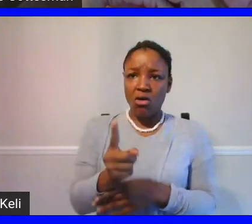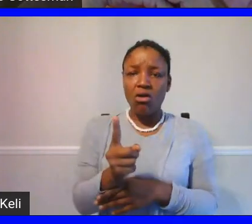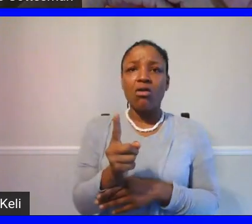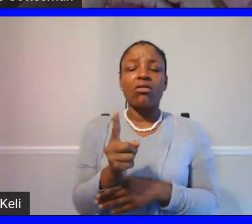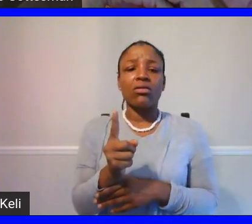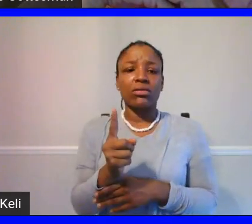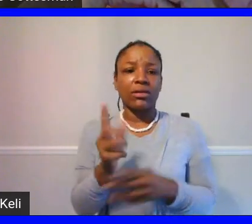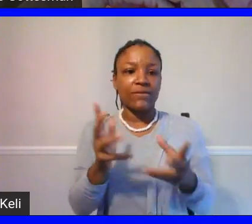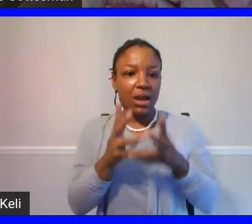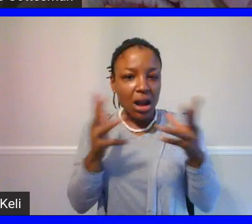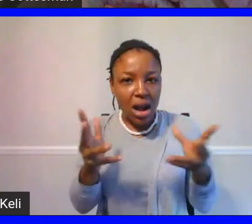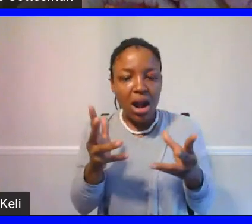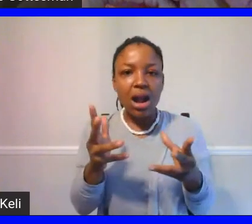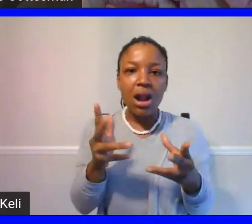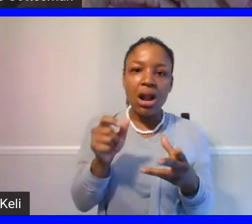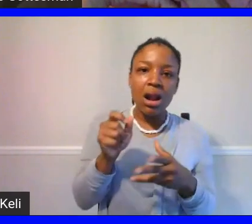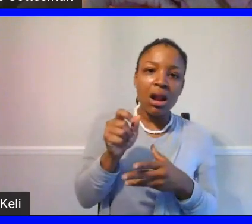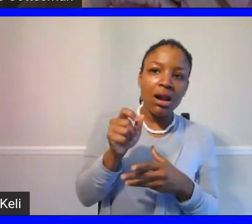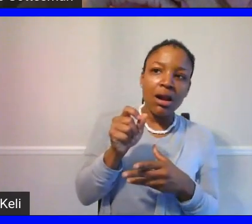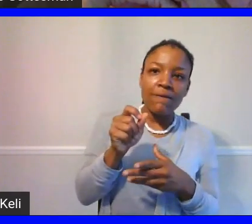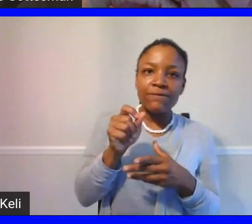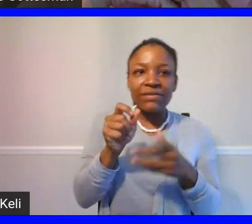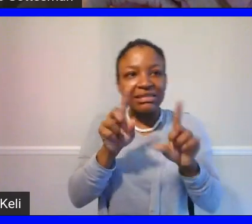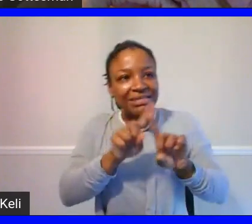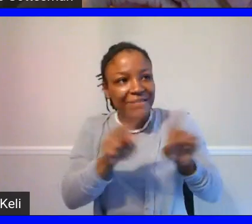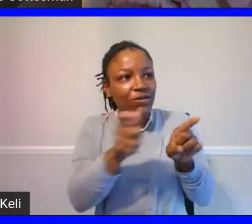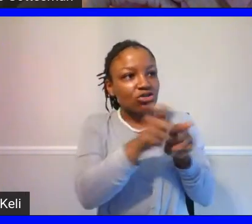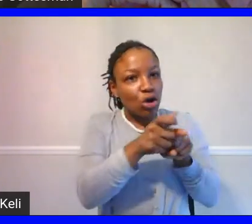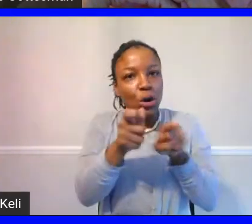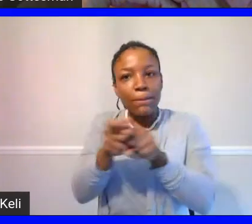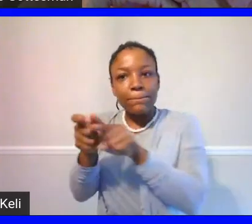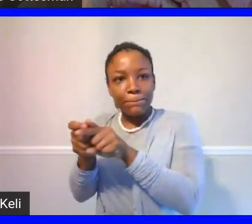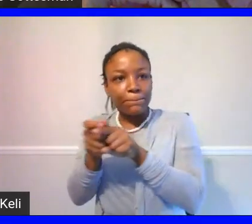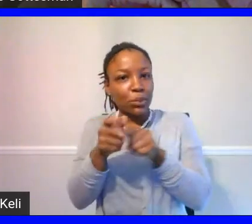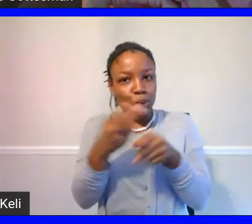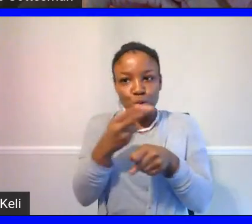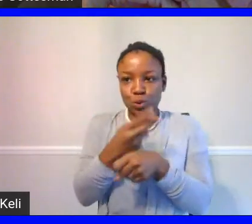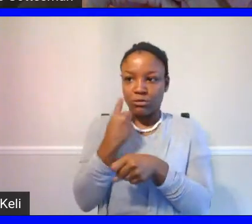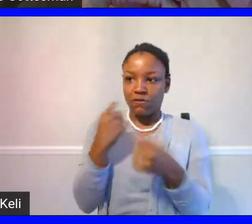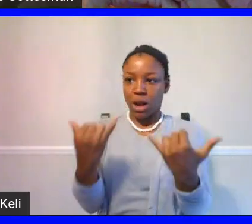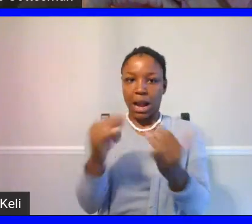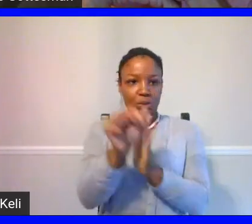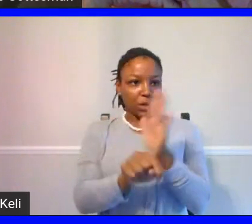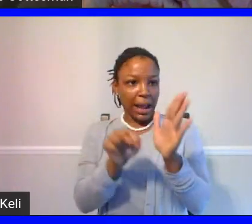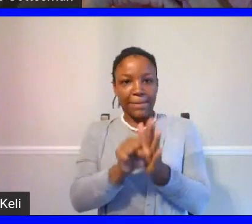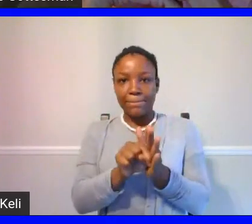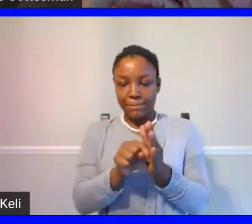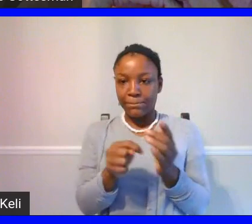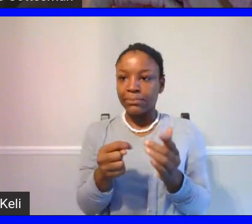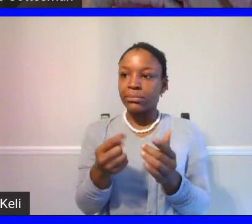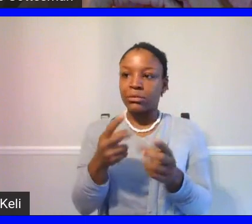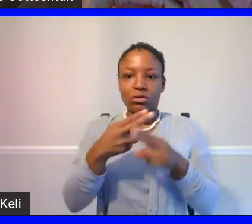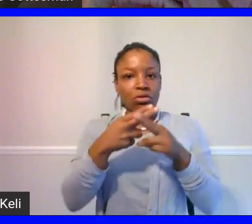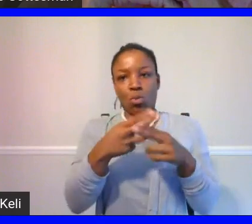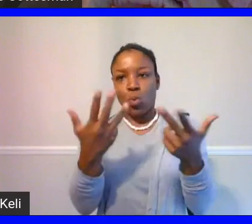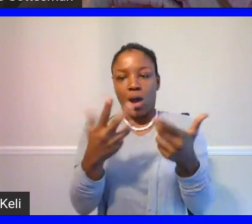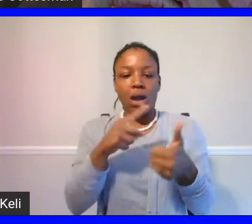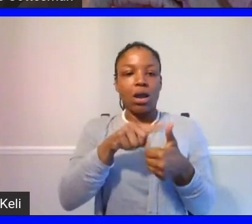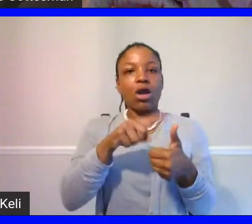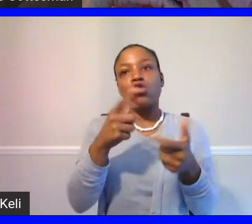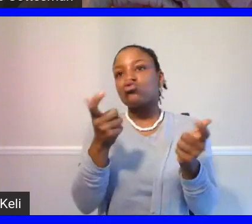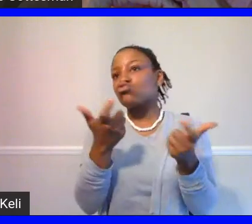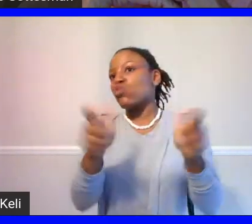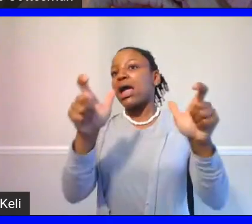there's a lot of different terms being used for this time period, right? So there's the great pause, I've heard.